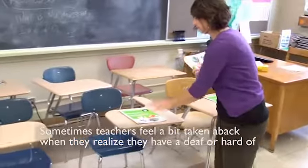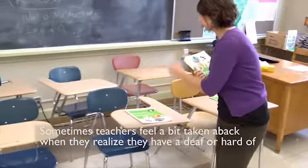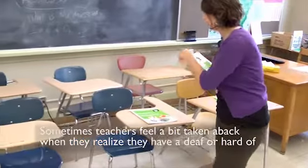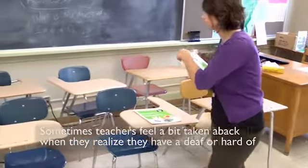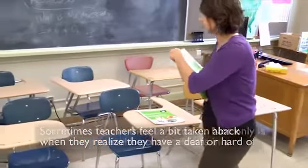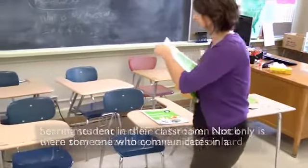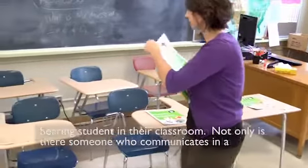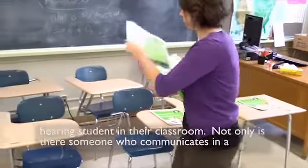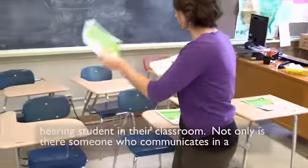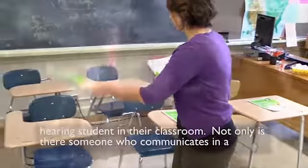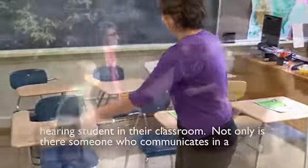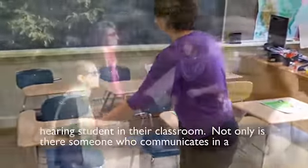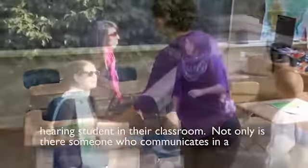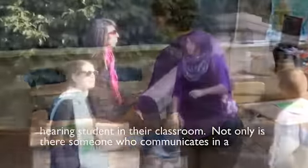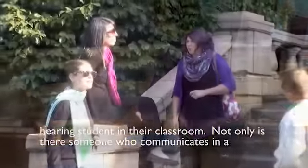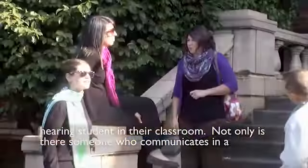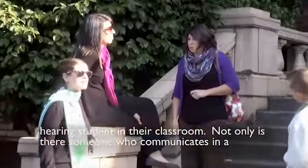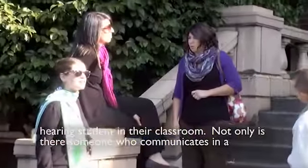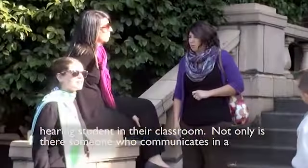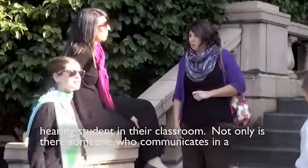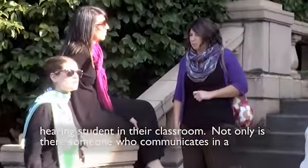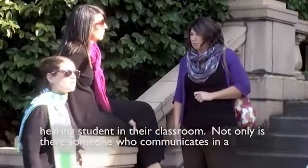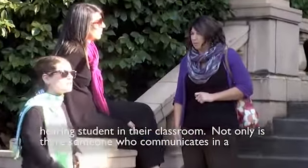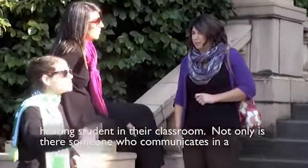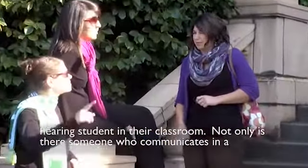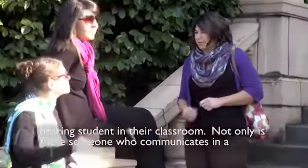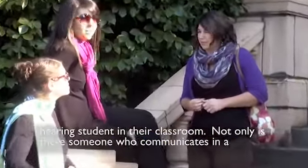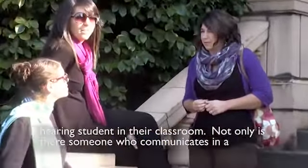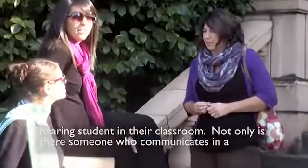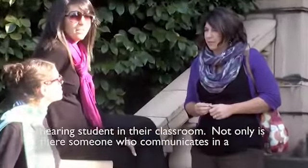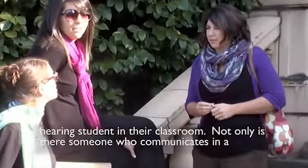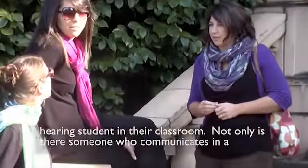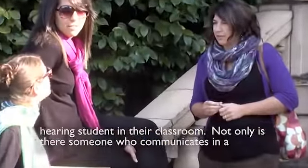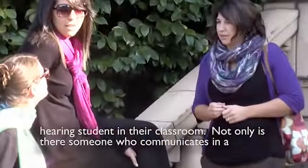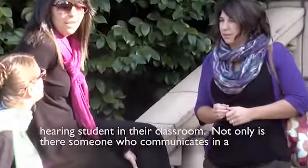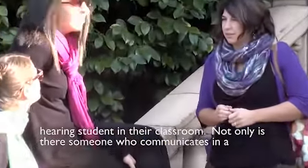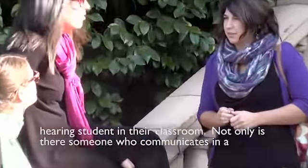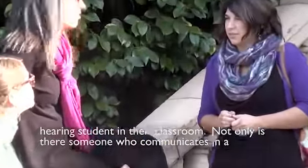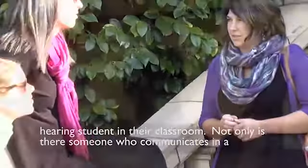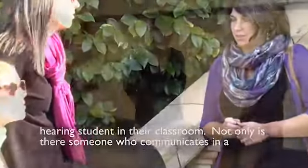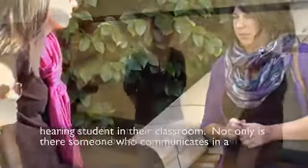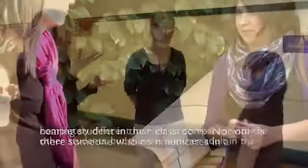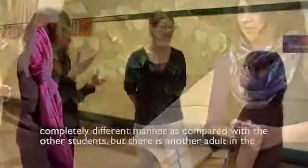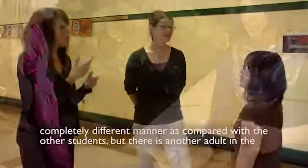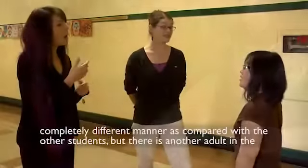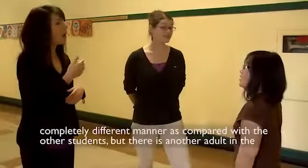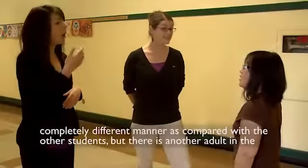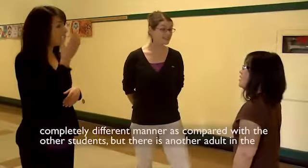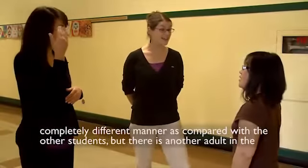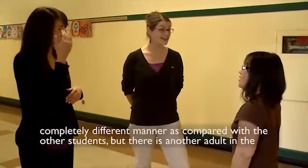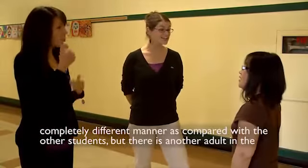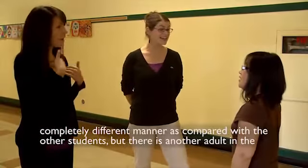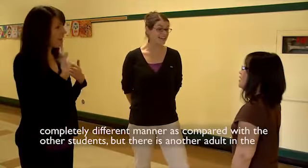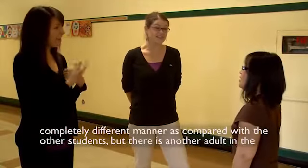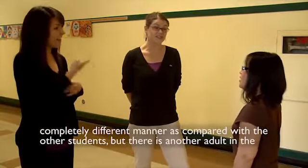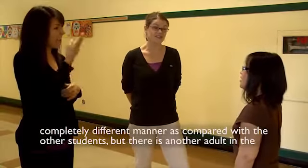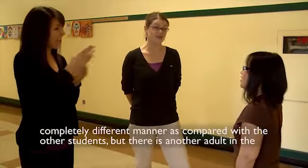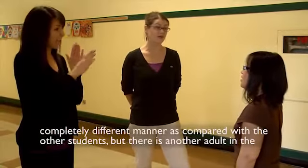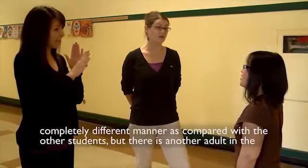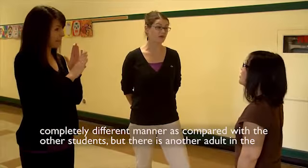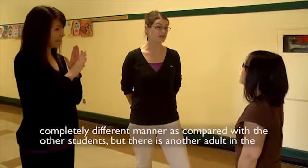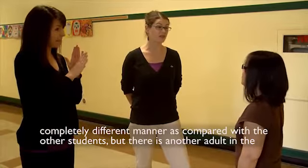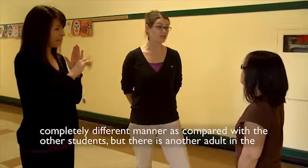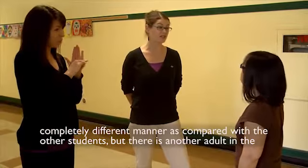they have a deaf or hard of hearing student in their classroom. Not only is there someone who communicates in a completely different